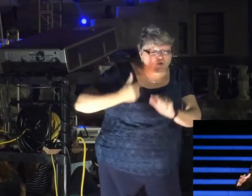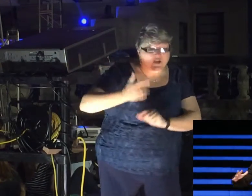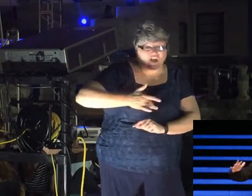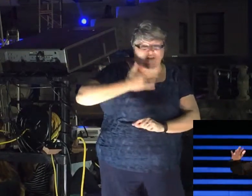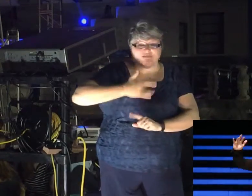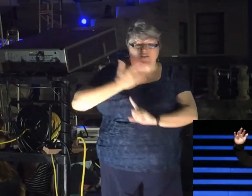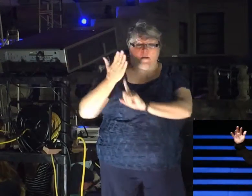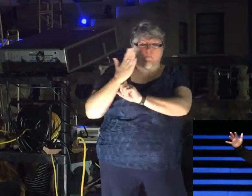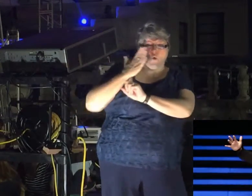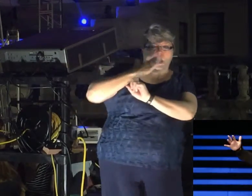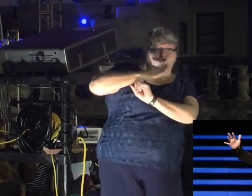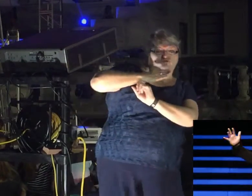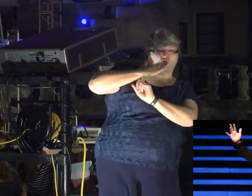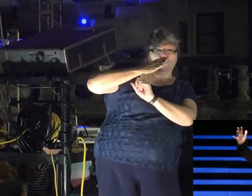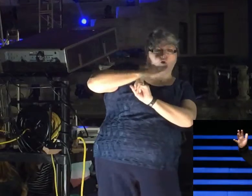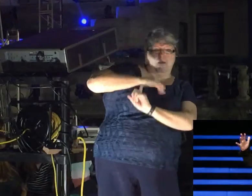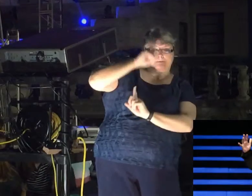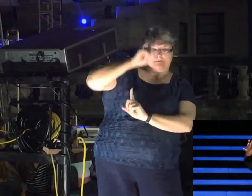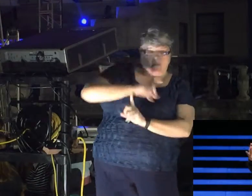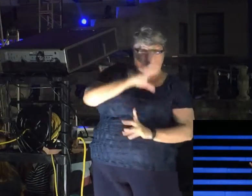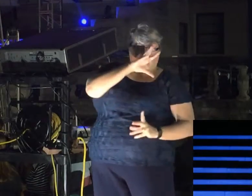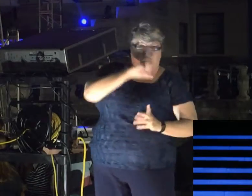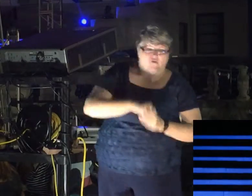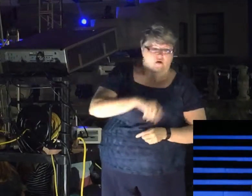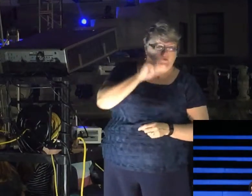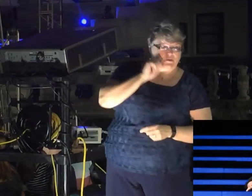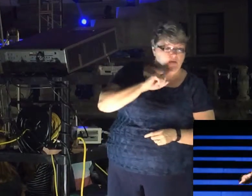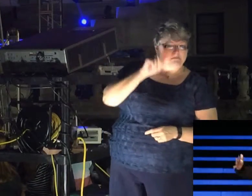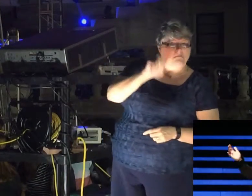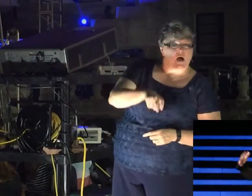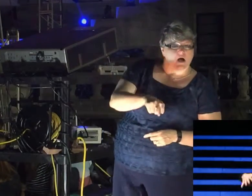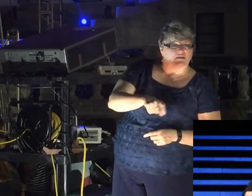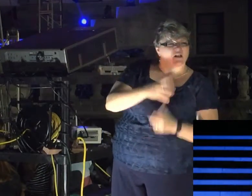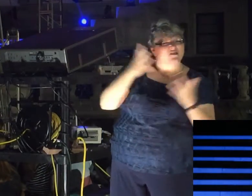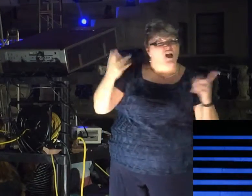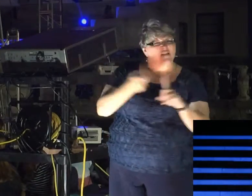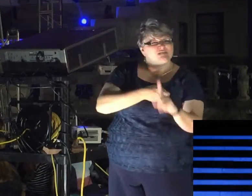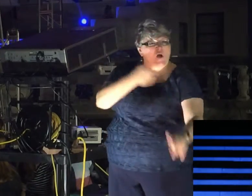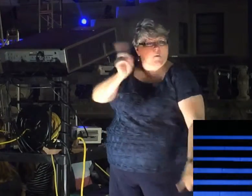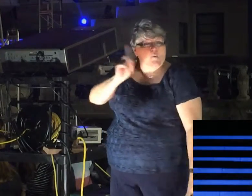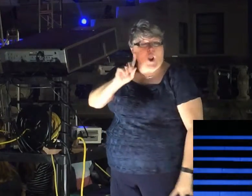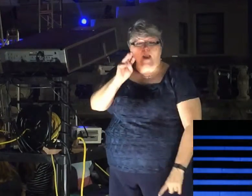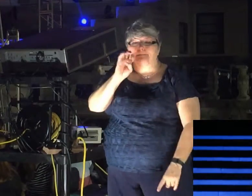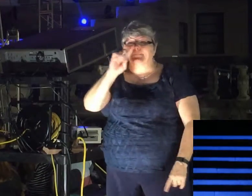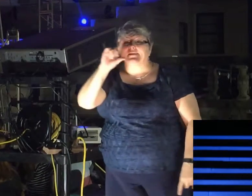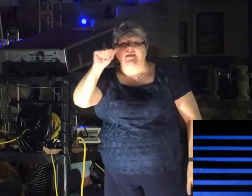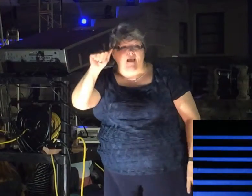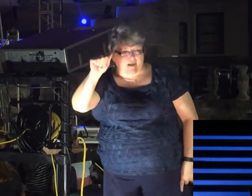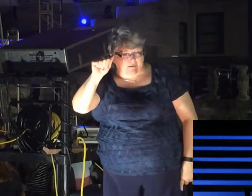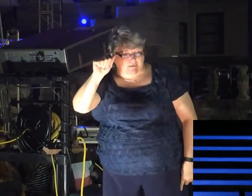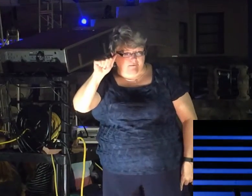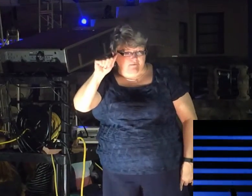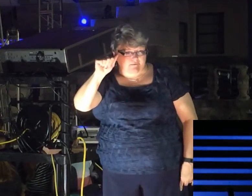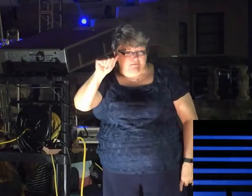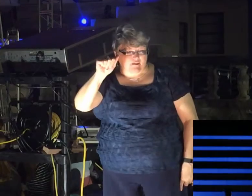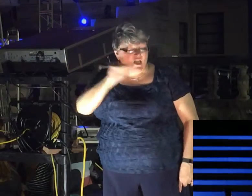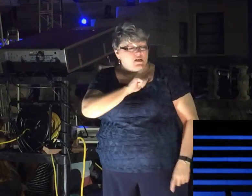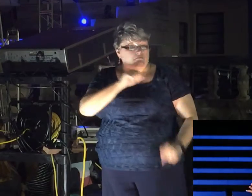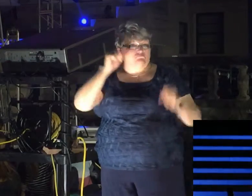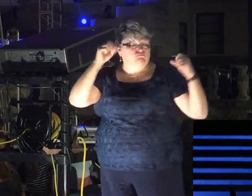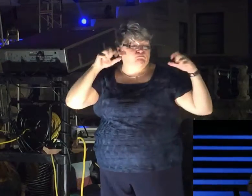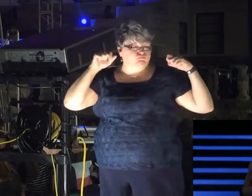your generation feels a pressure to be sexual. And a lot of it's coming from the media. It's been